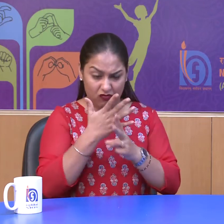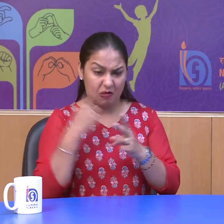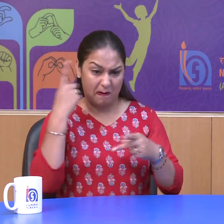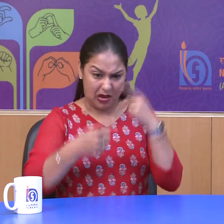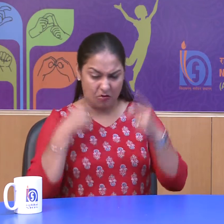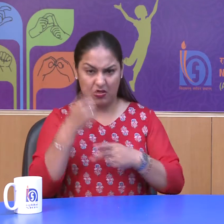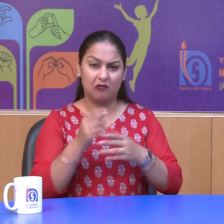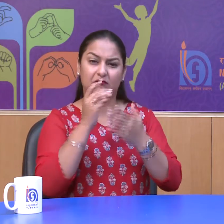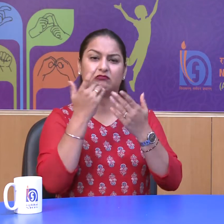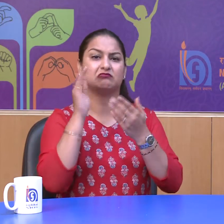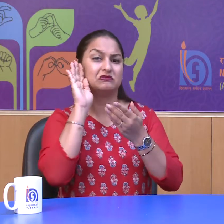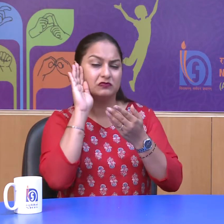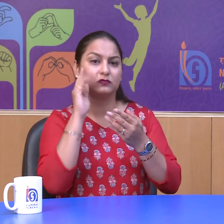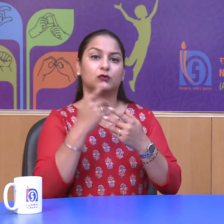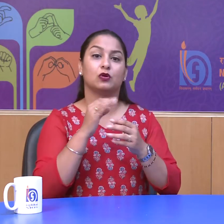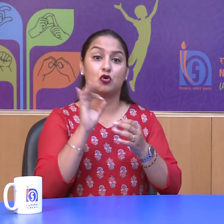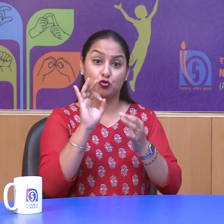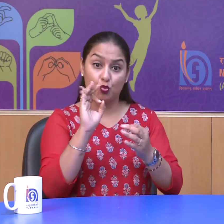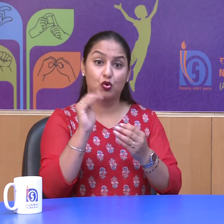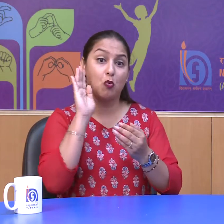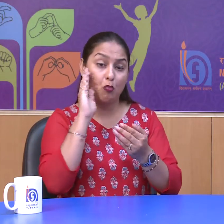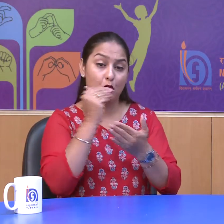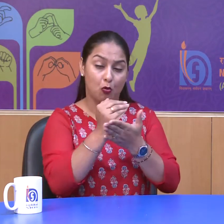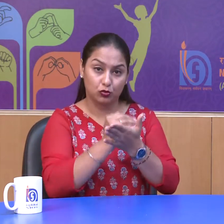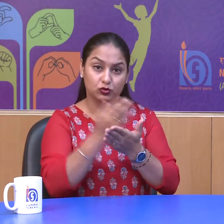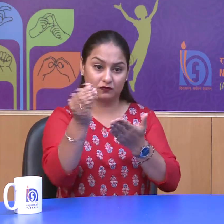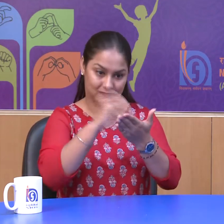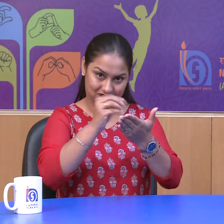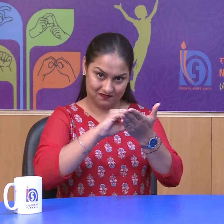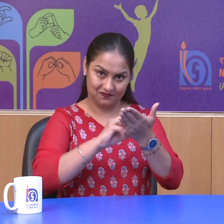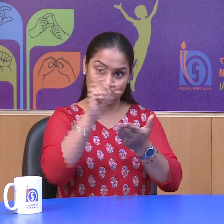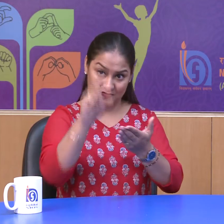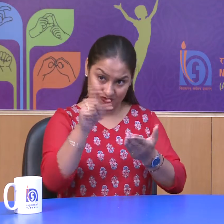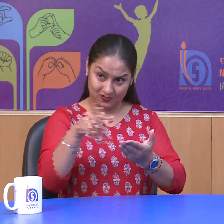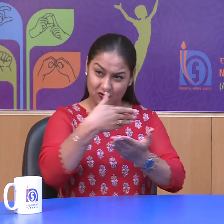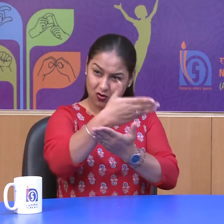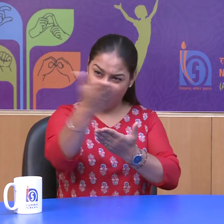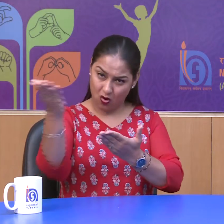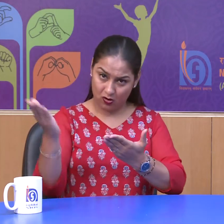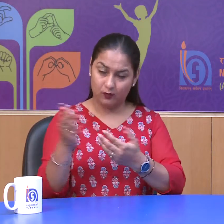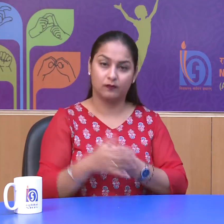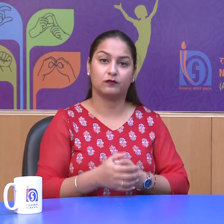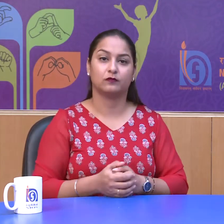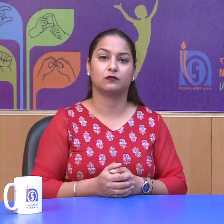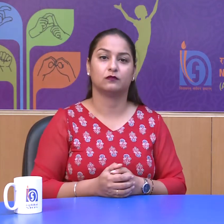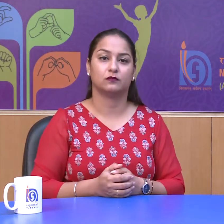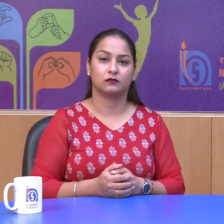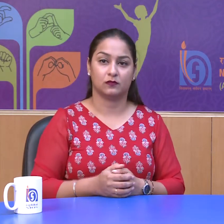All these updates the individual views and opinions. These